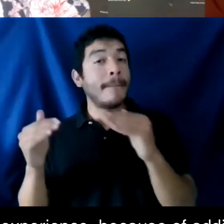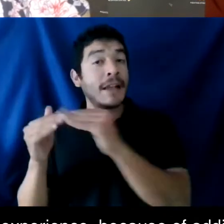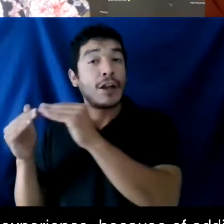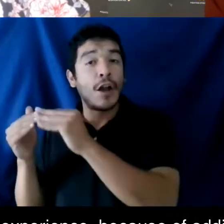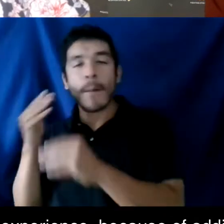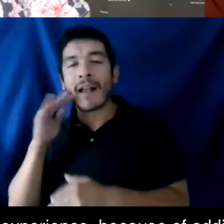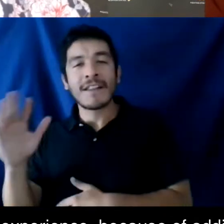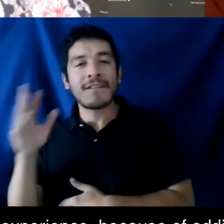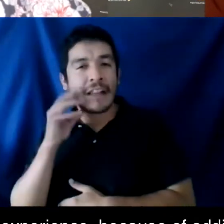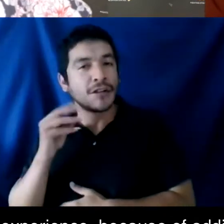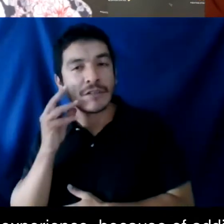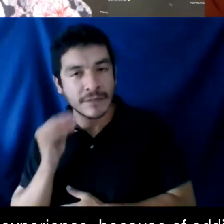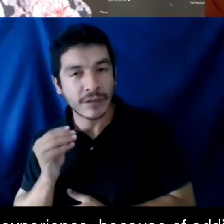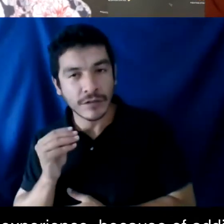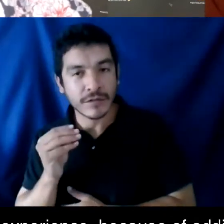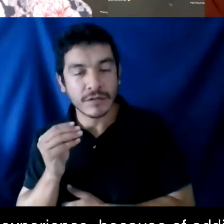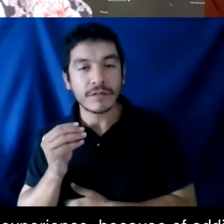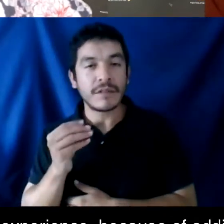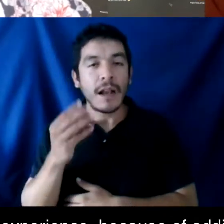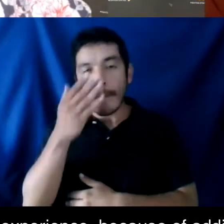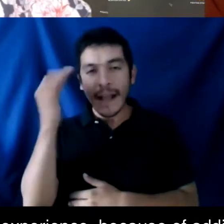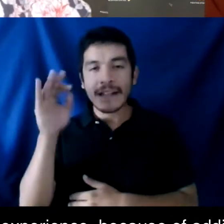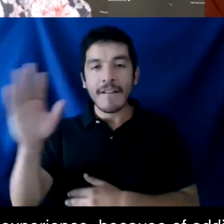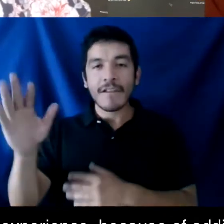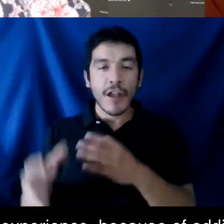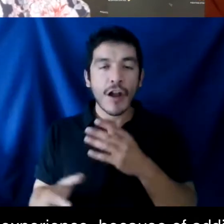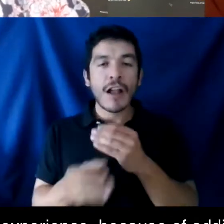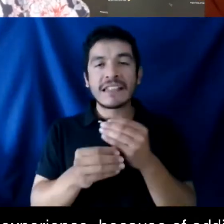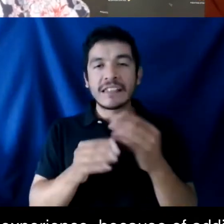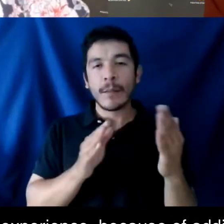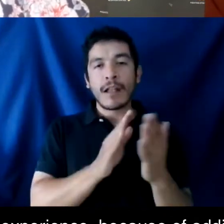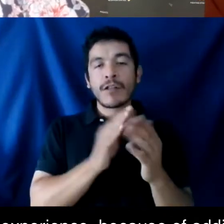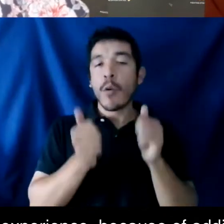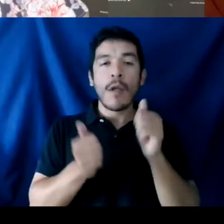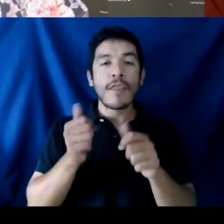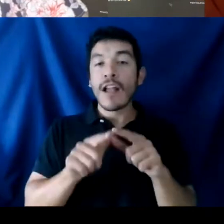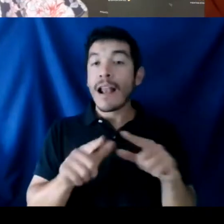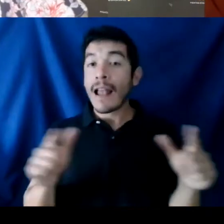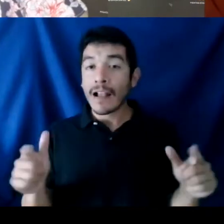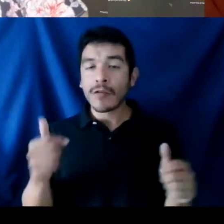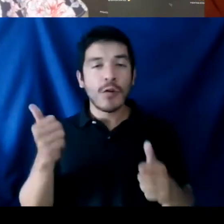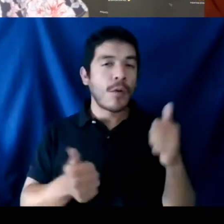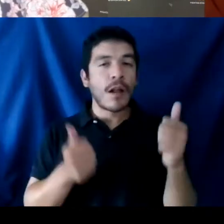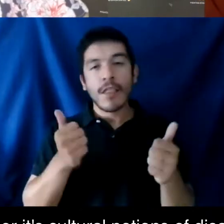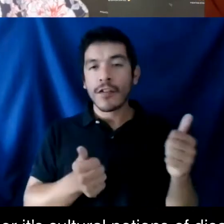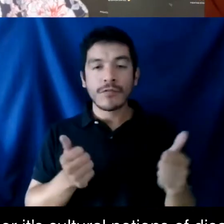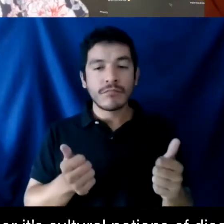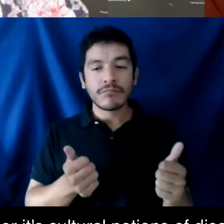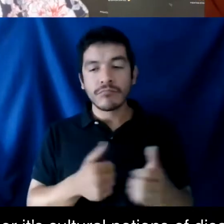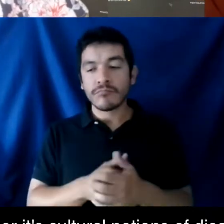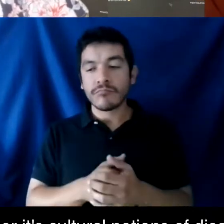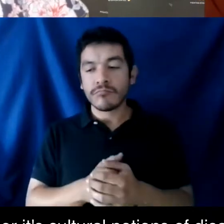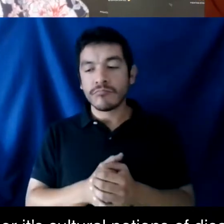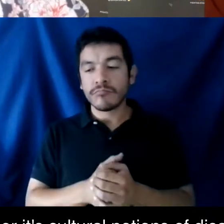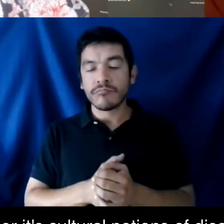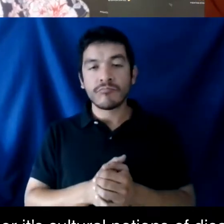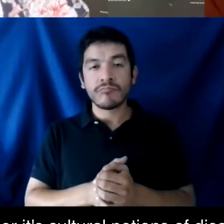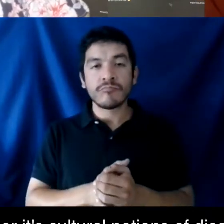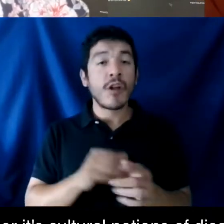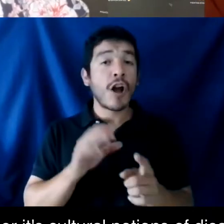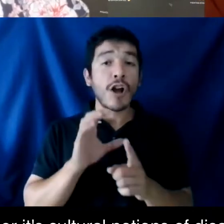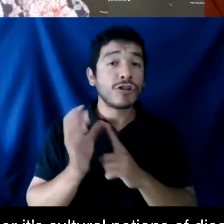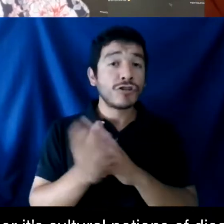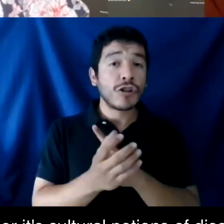experience, because of additional barriers, whether it's language, whether it's cultural